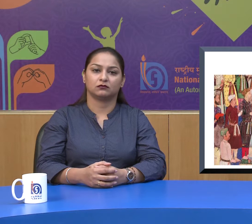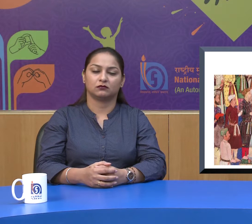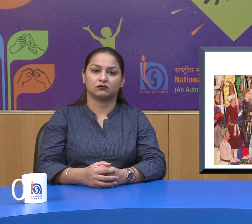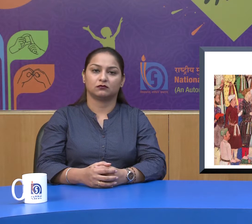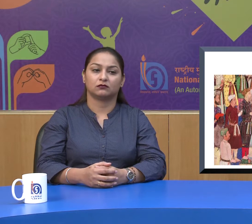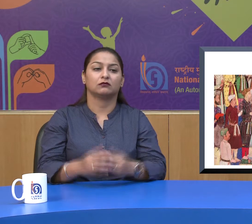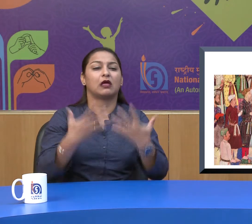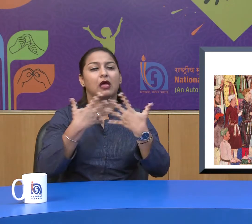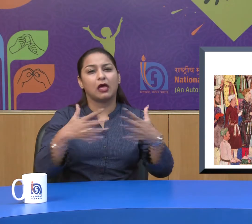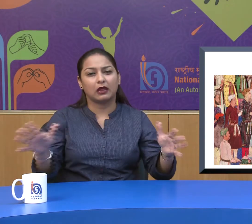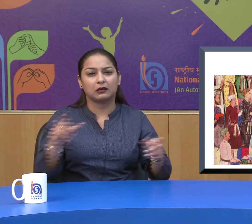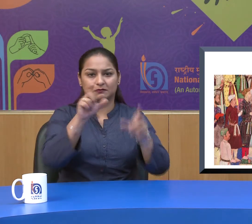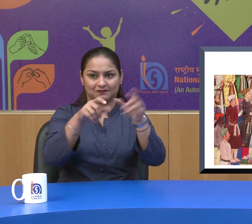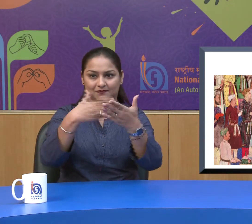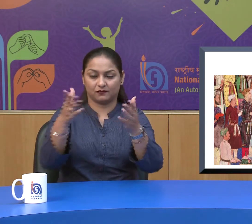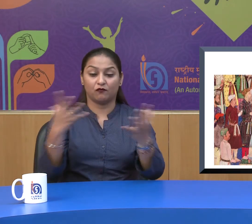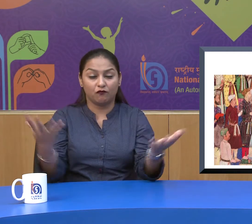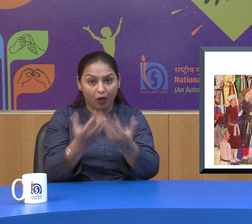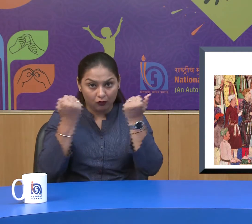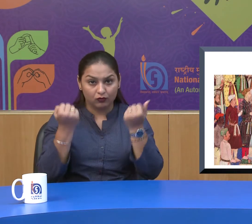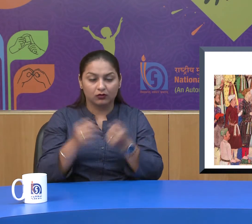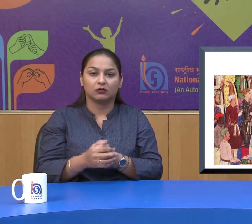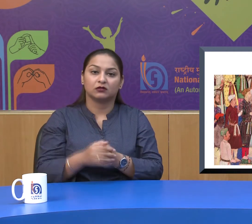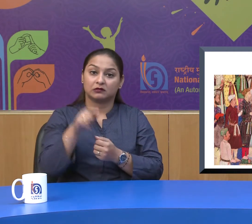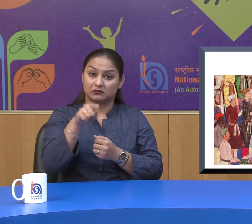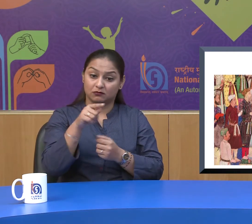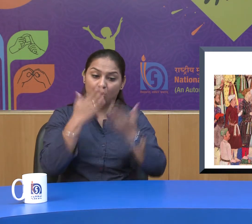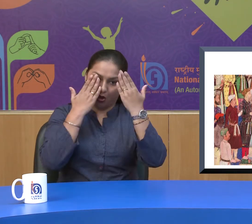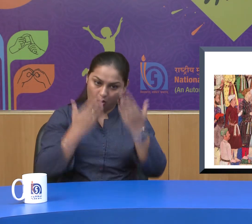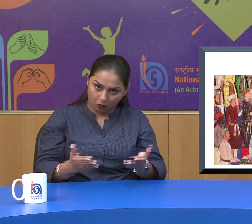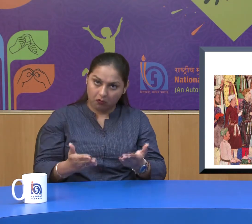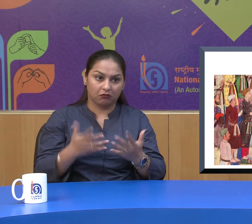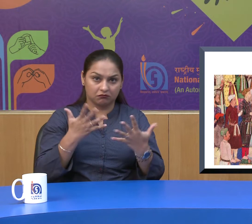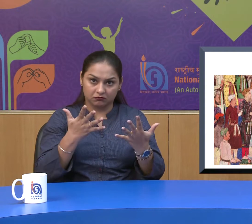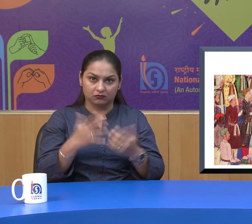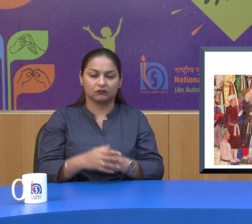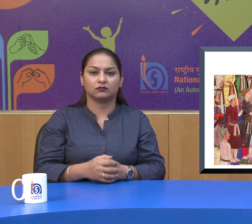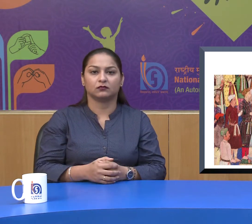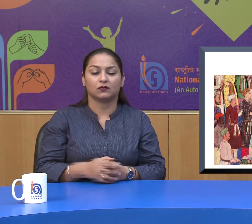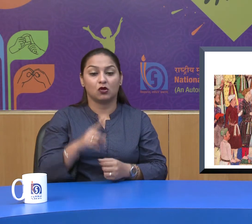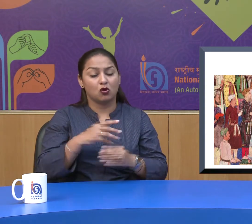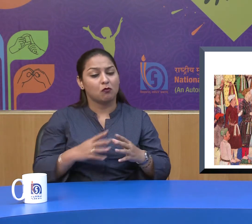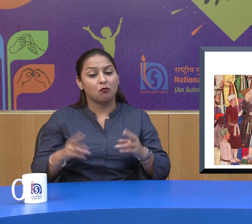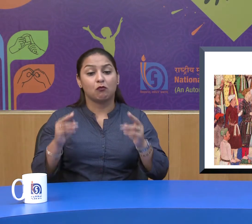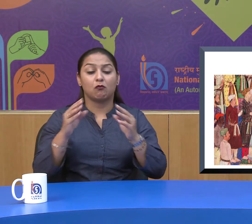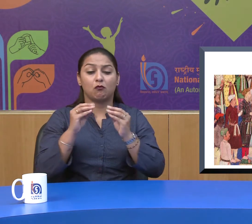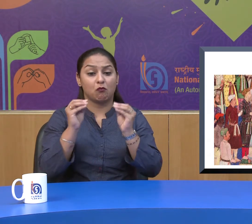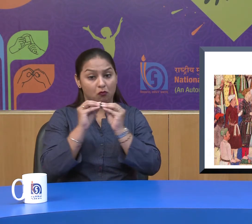Anyone found disobeying rules was most likely to be thrown out of